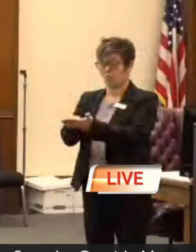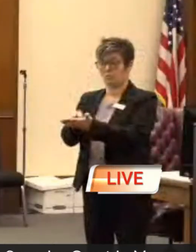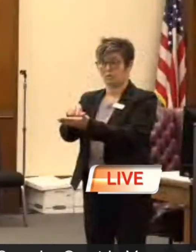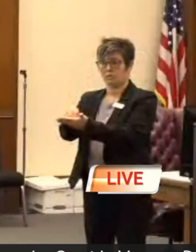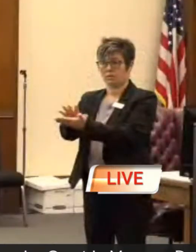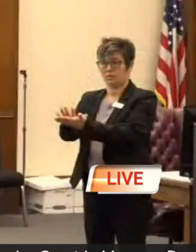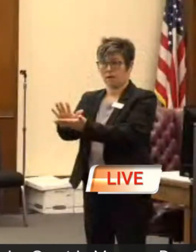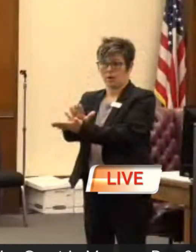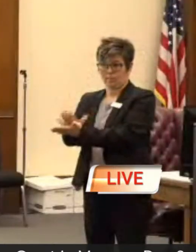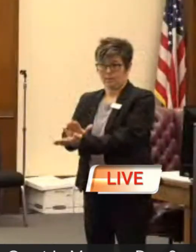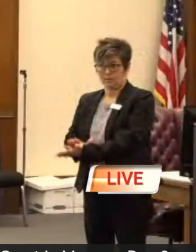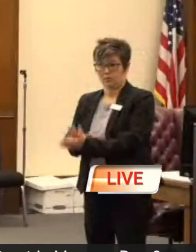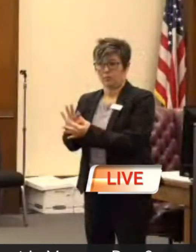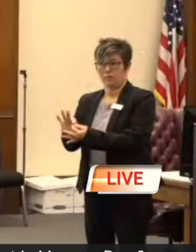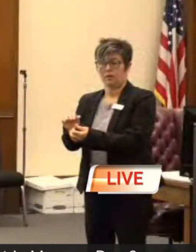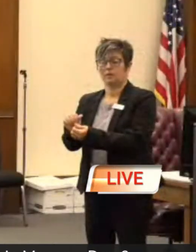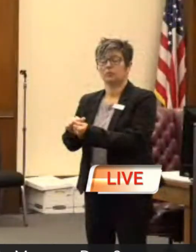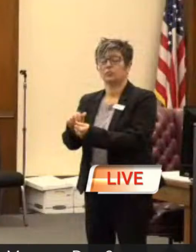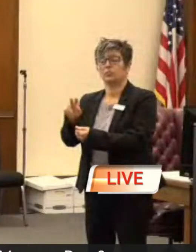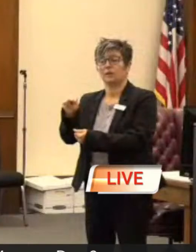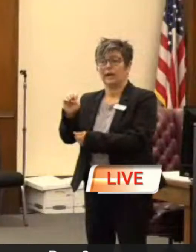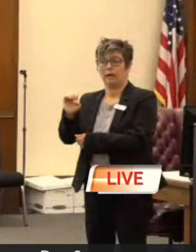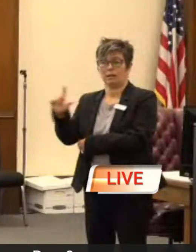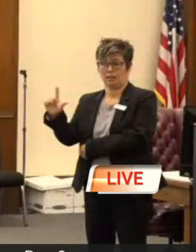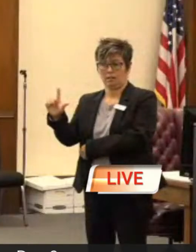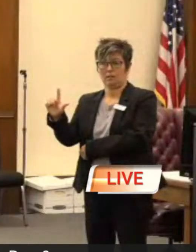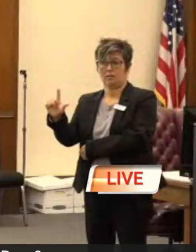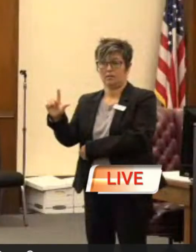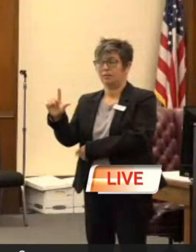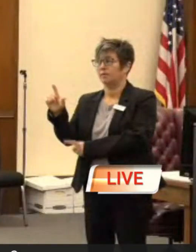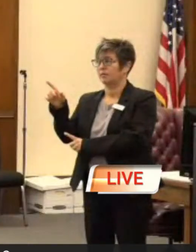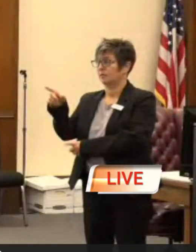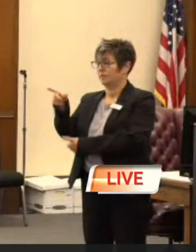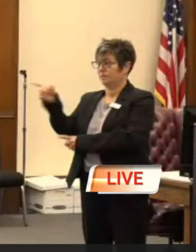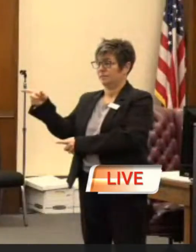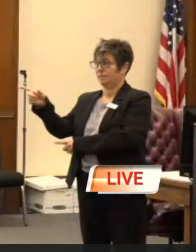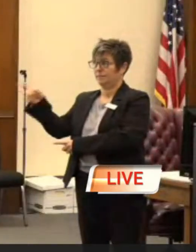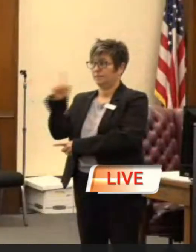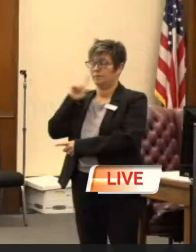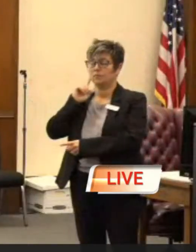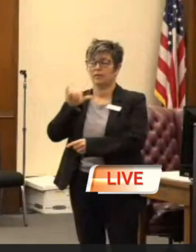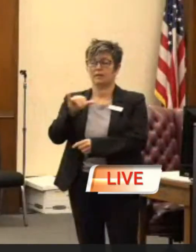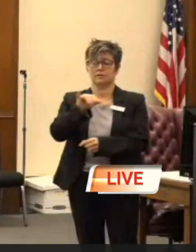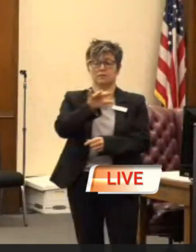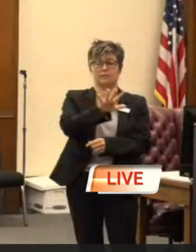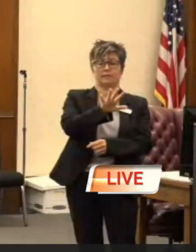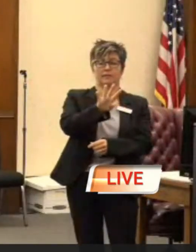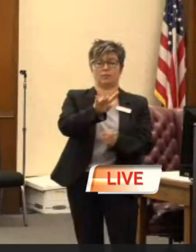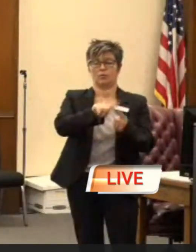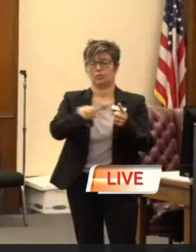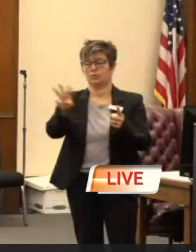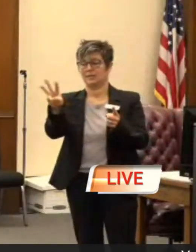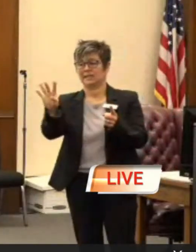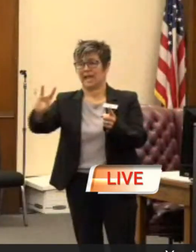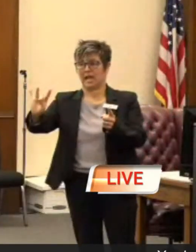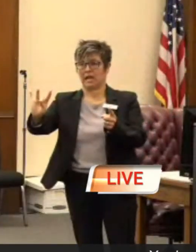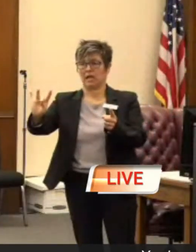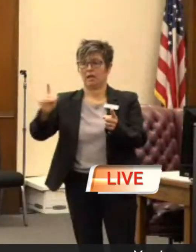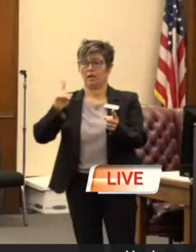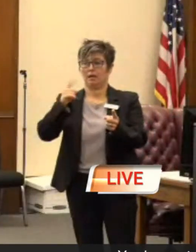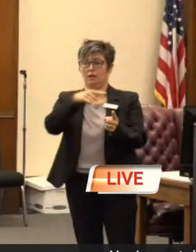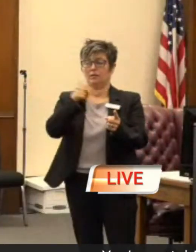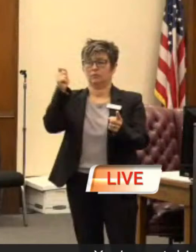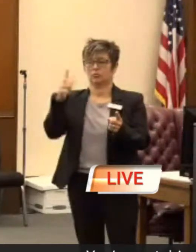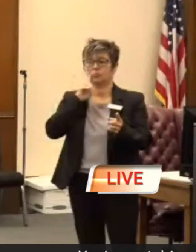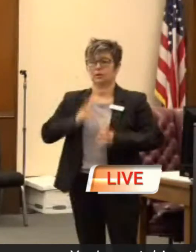We kind of walked through. Yes, Your Honor, all exhibits 54 through 68, the court admitted yesterday for the limited purpose